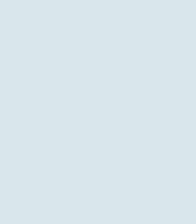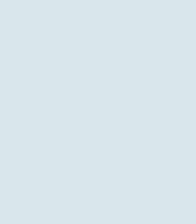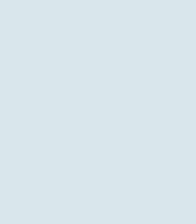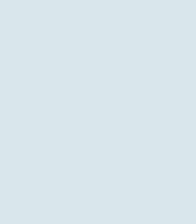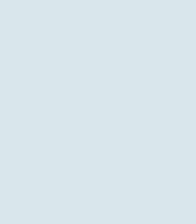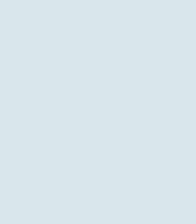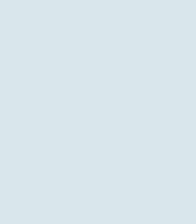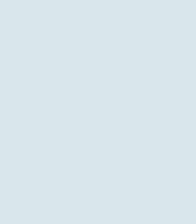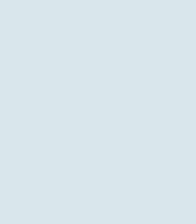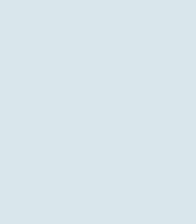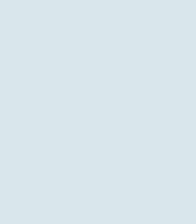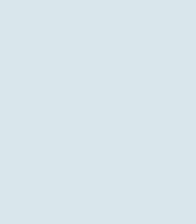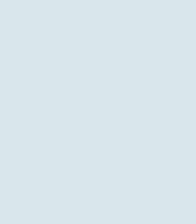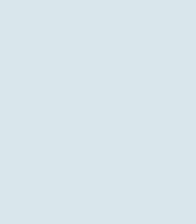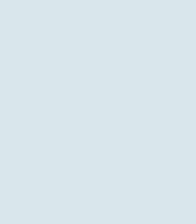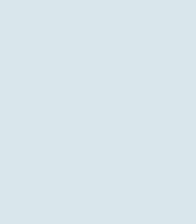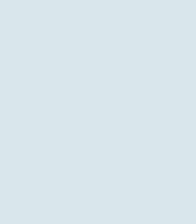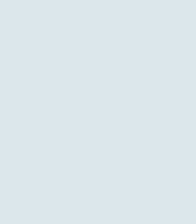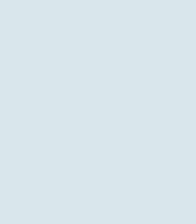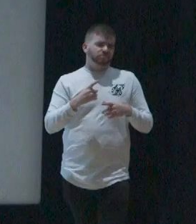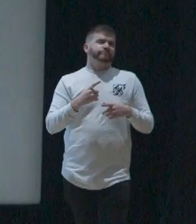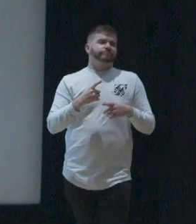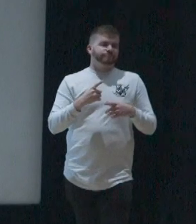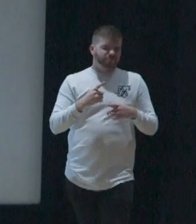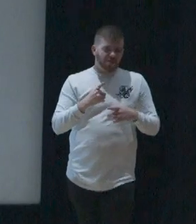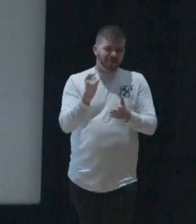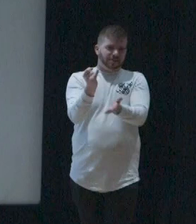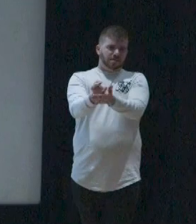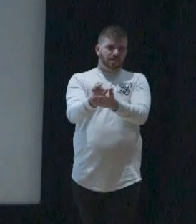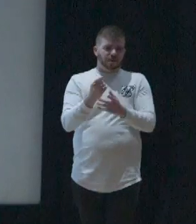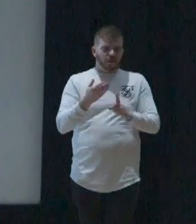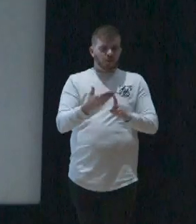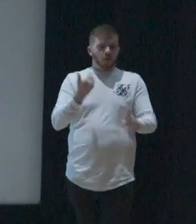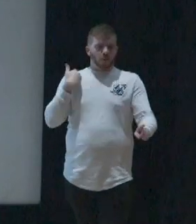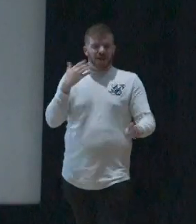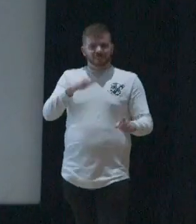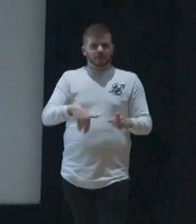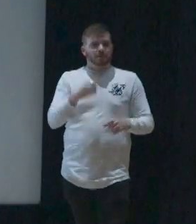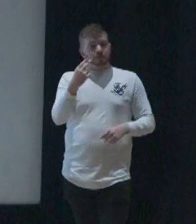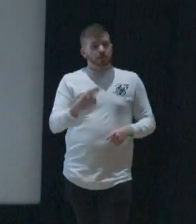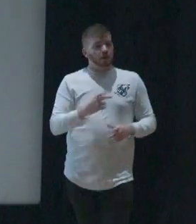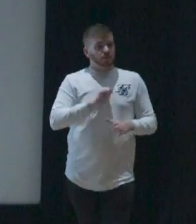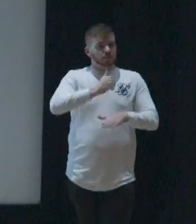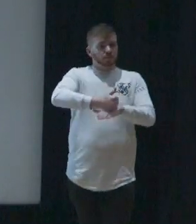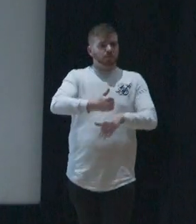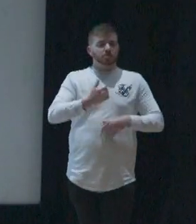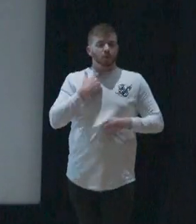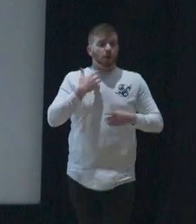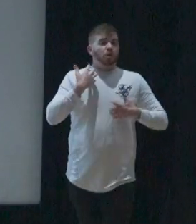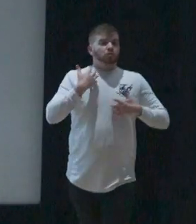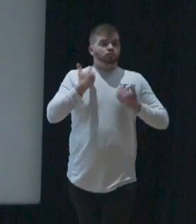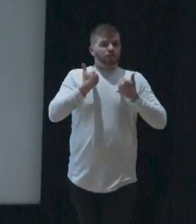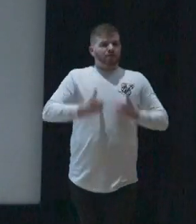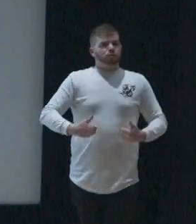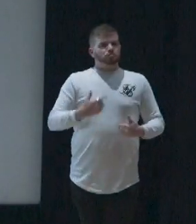this scenario seemed like a real stretch of the imagination, and it was taking us a really long way away from our design pillars. So to be specific, would an aristocratic lady